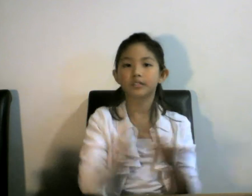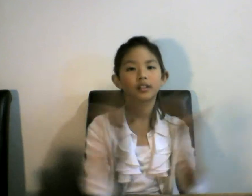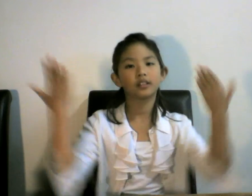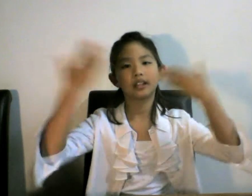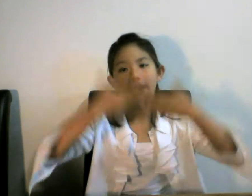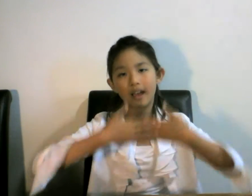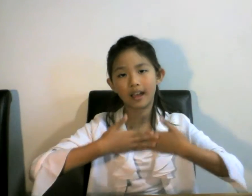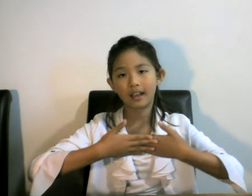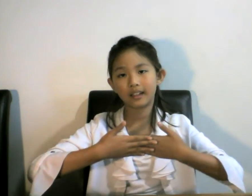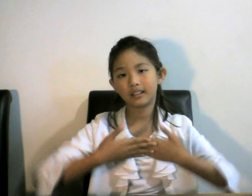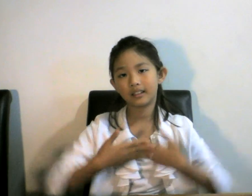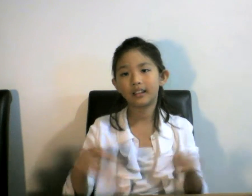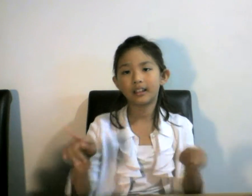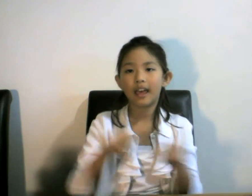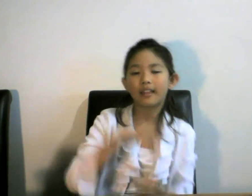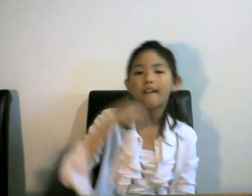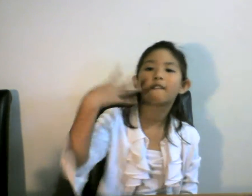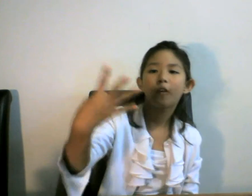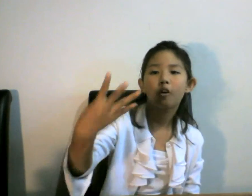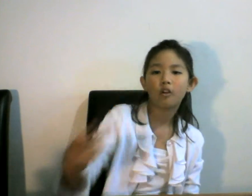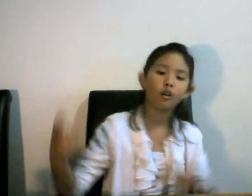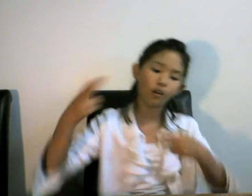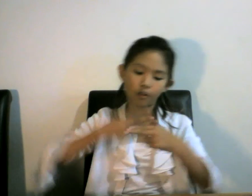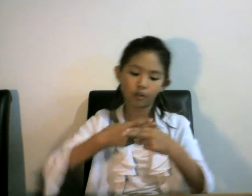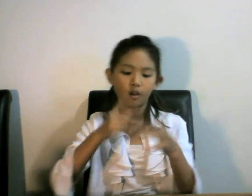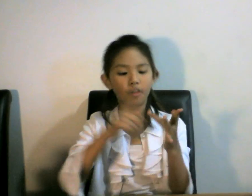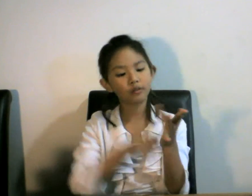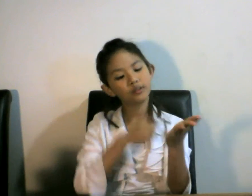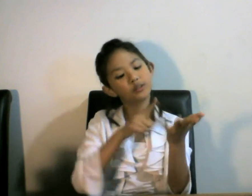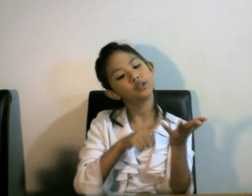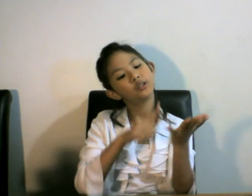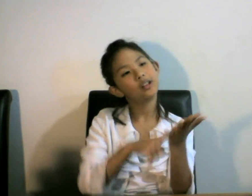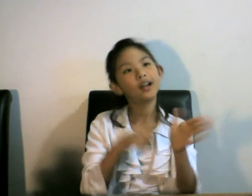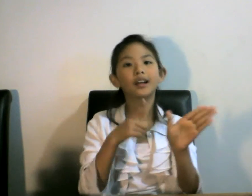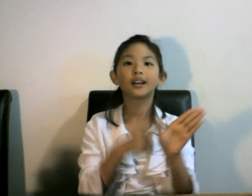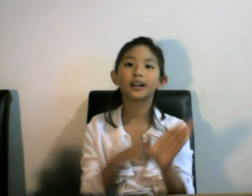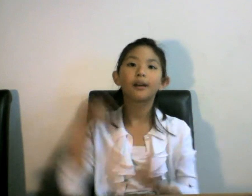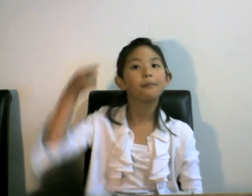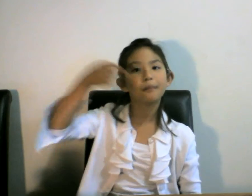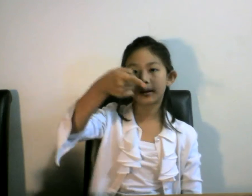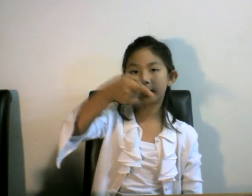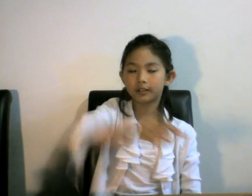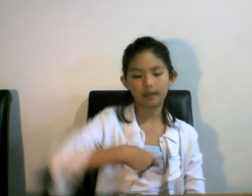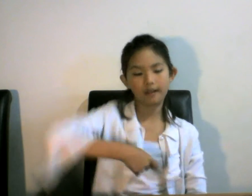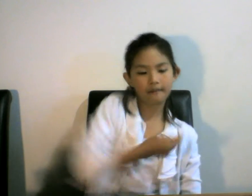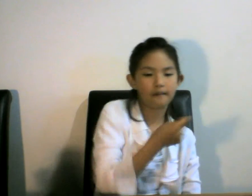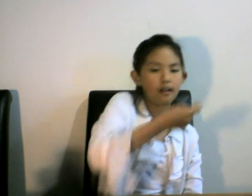the night, like the 4th of July. 'Cause baby, you're a